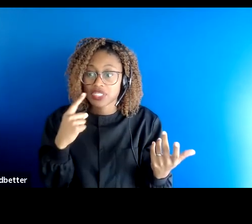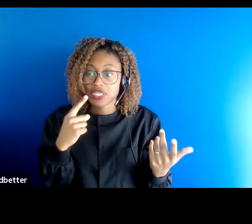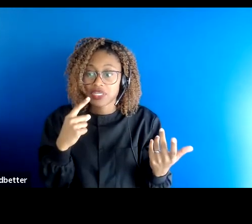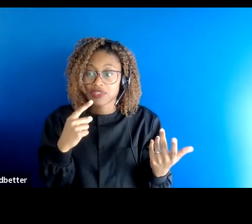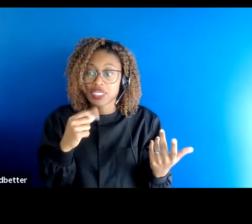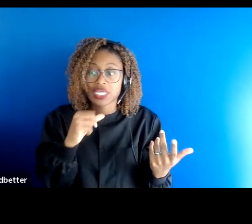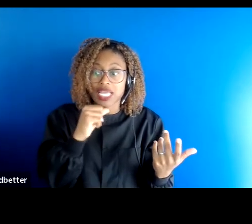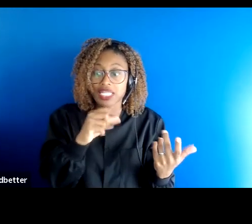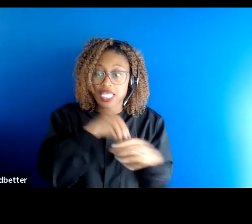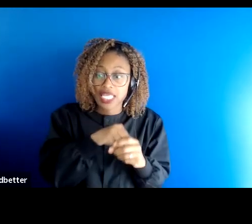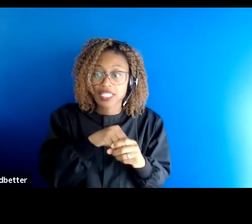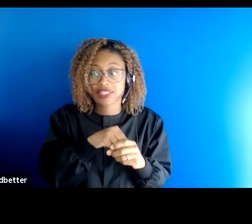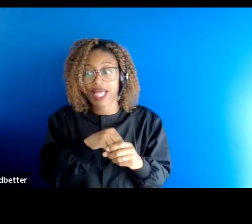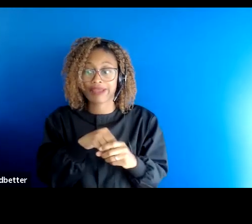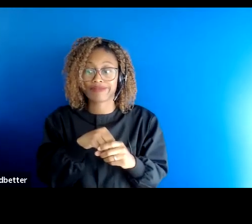of things.